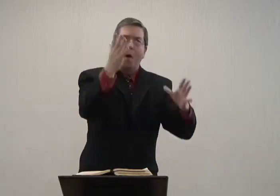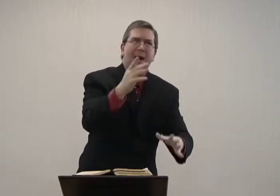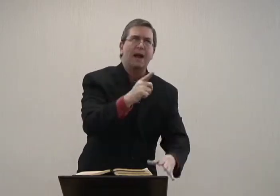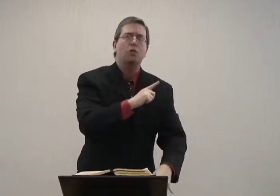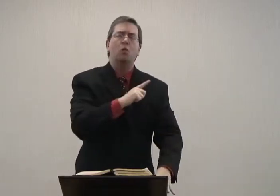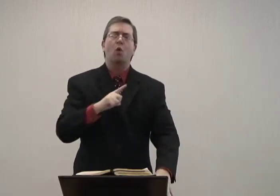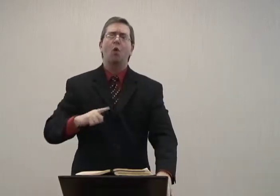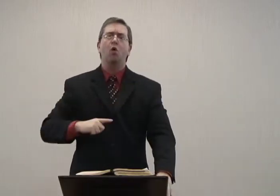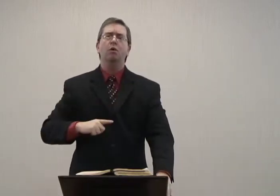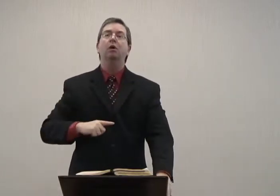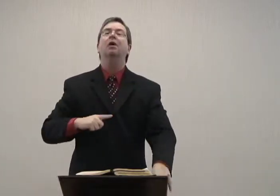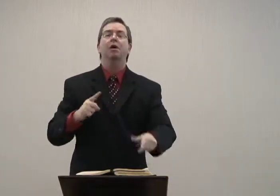Pray.